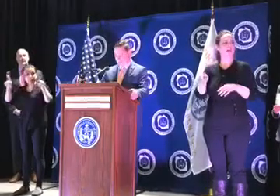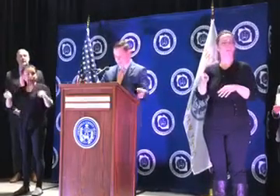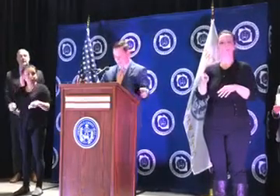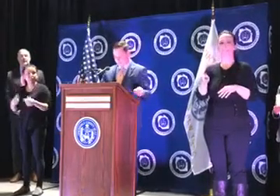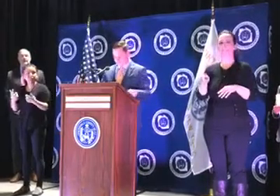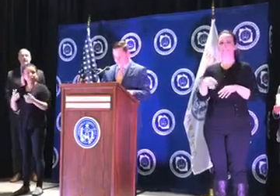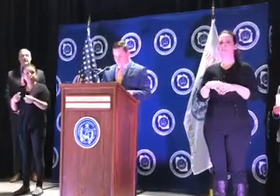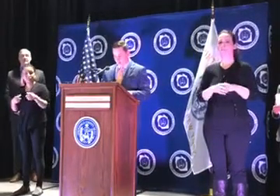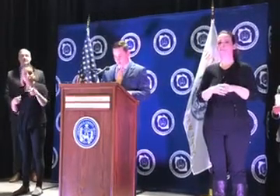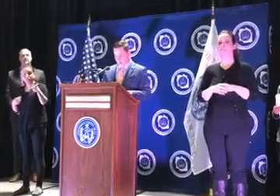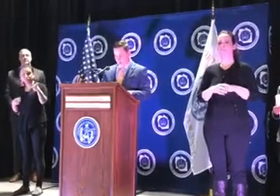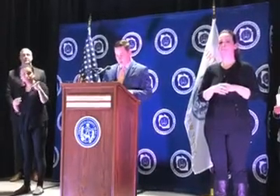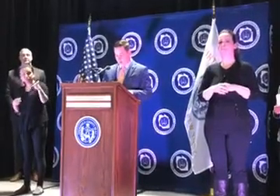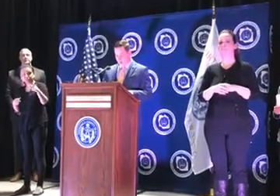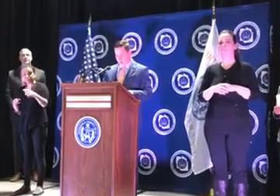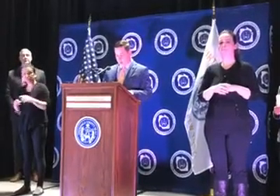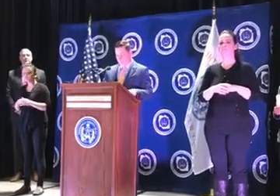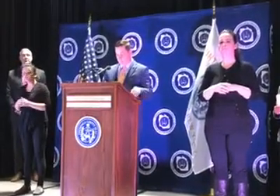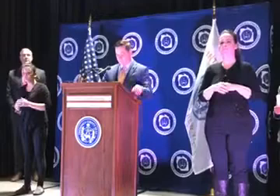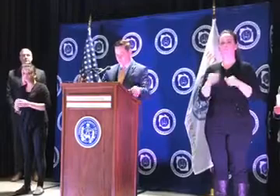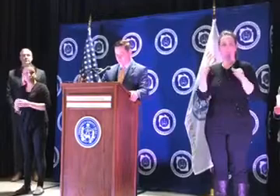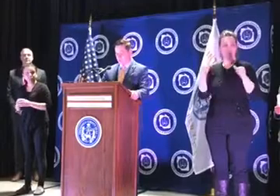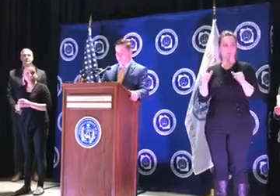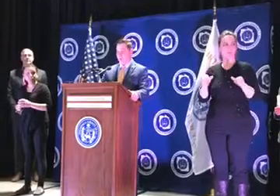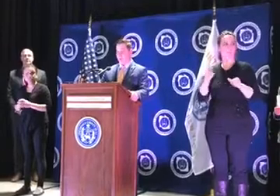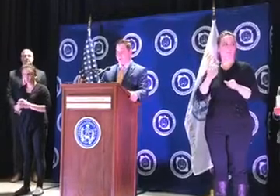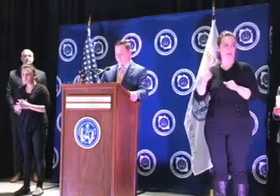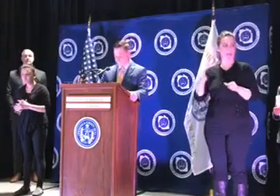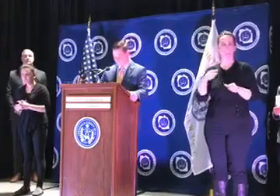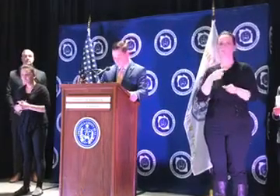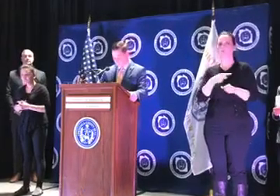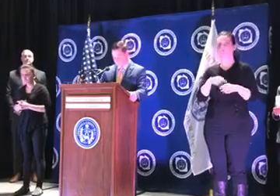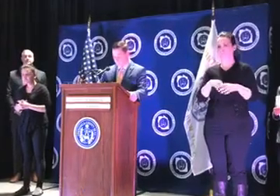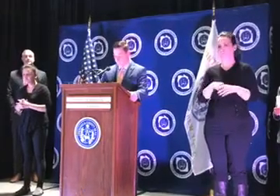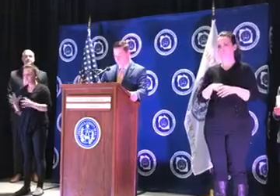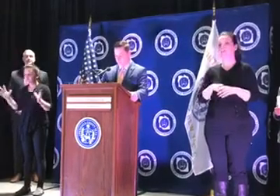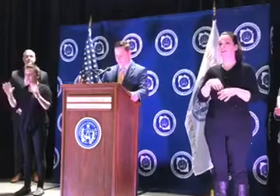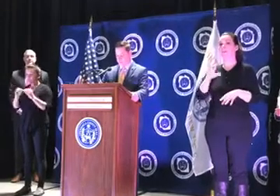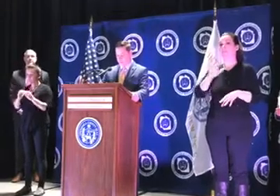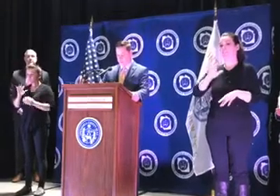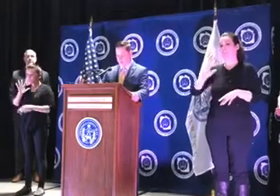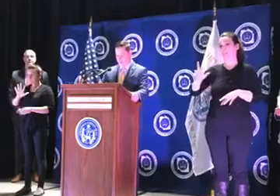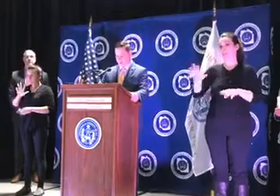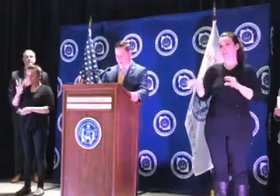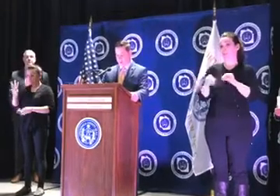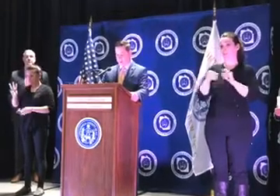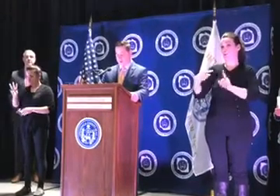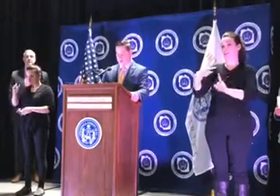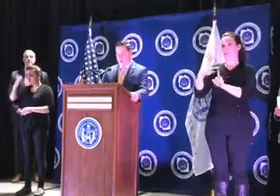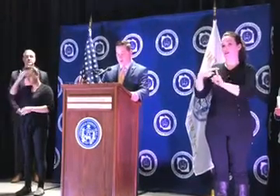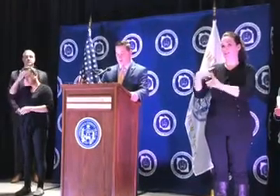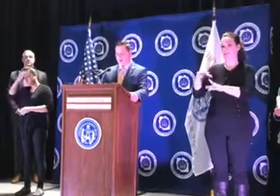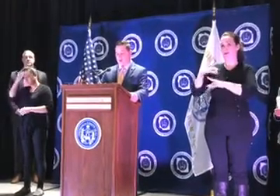put the map up. We got 53 total cases, up from 45 yesterday.